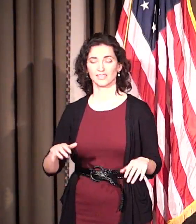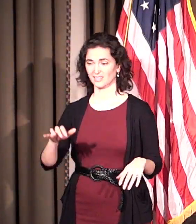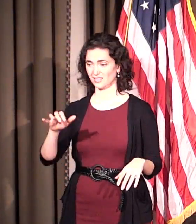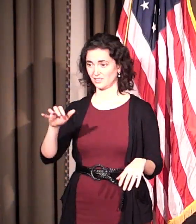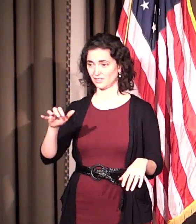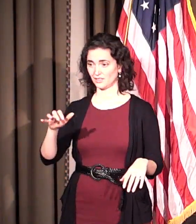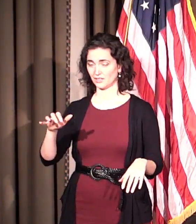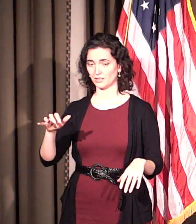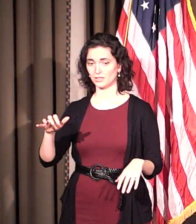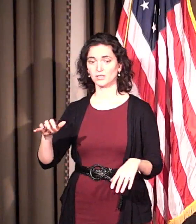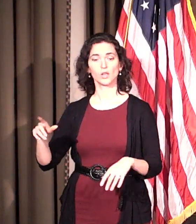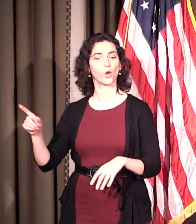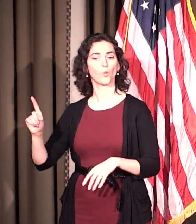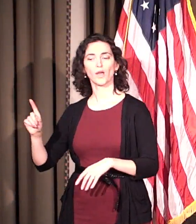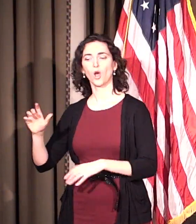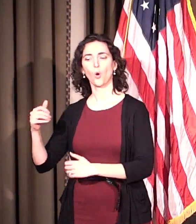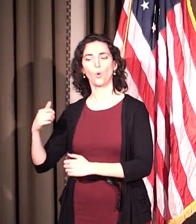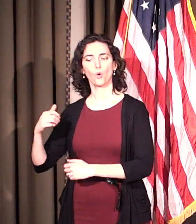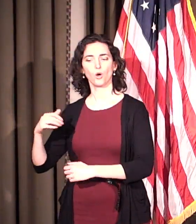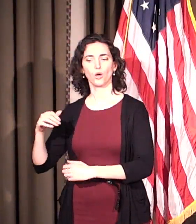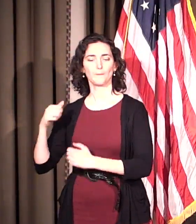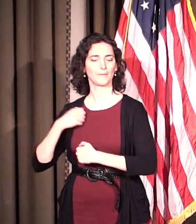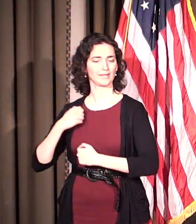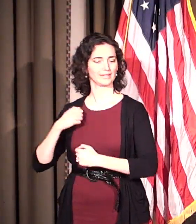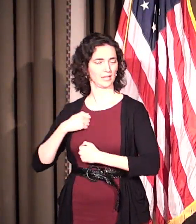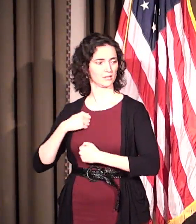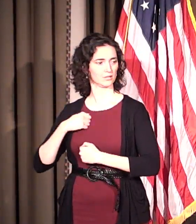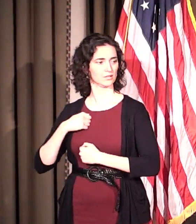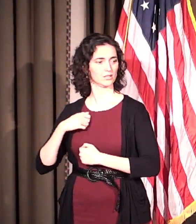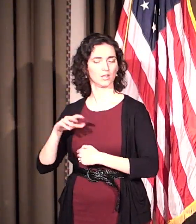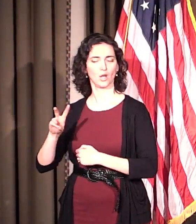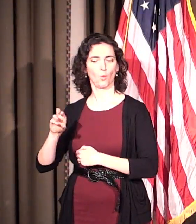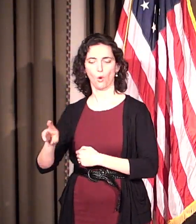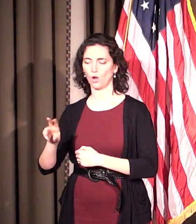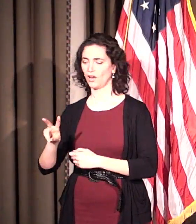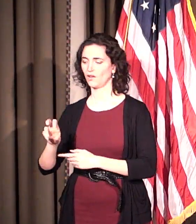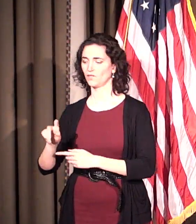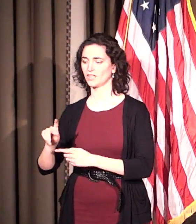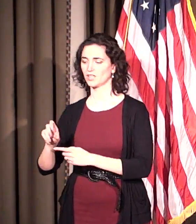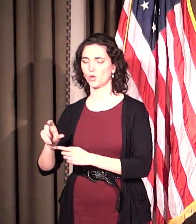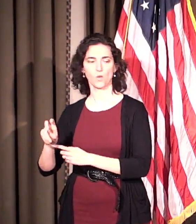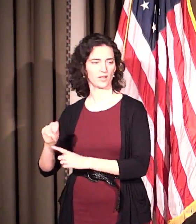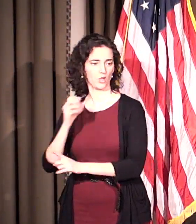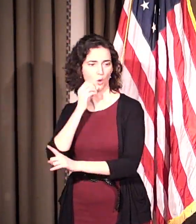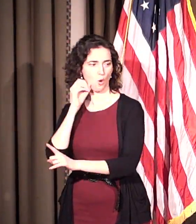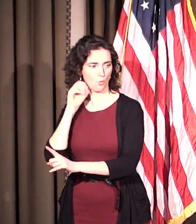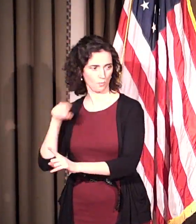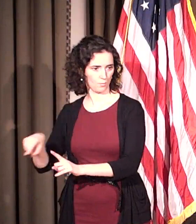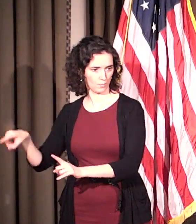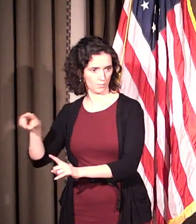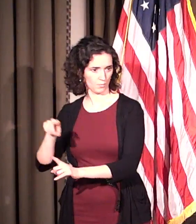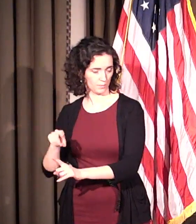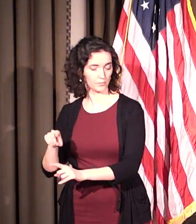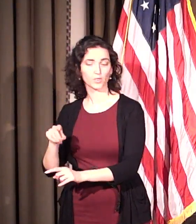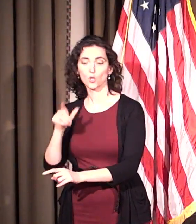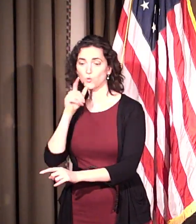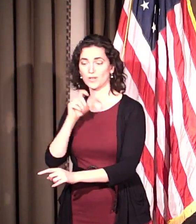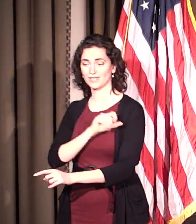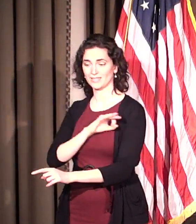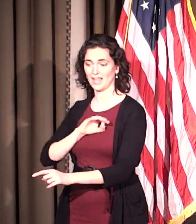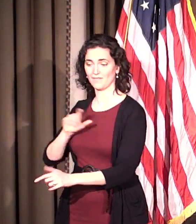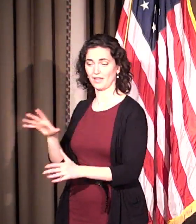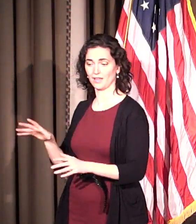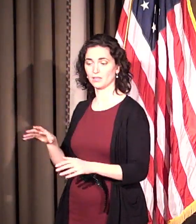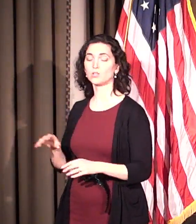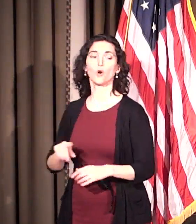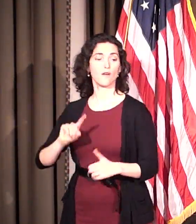that at our war veterans homes, and I can tell you that the number of staff who get the first dose